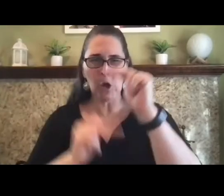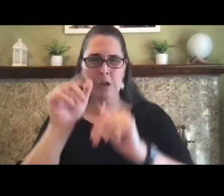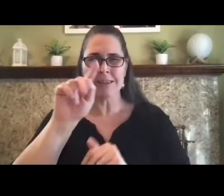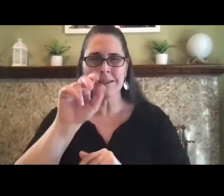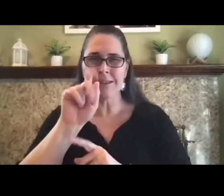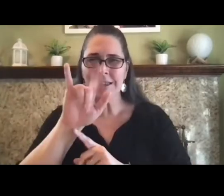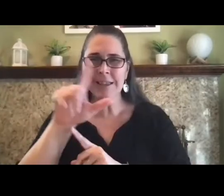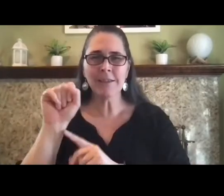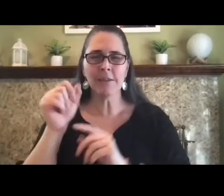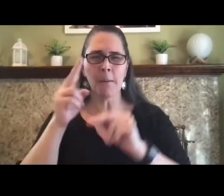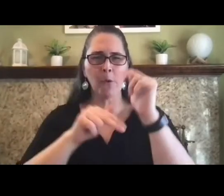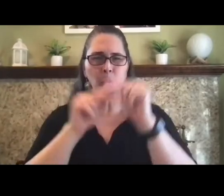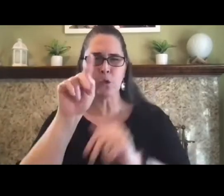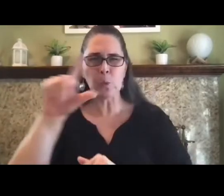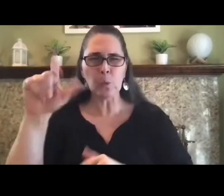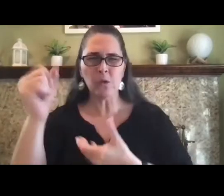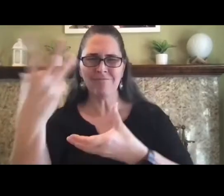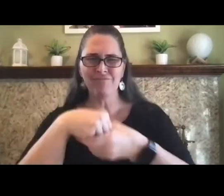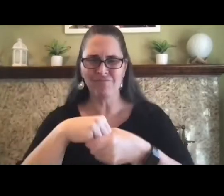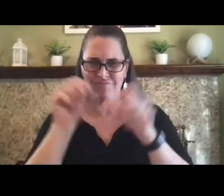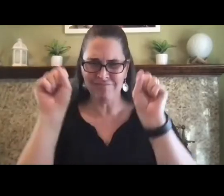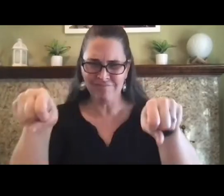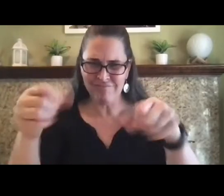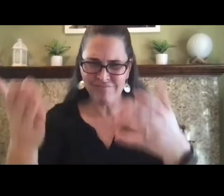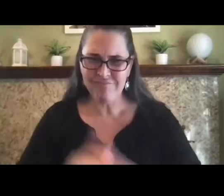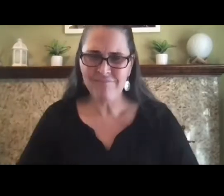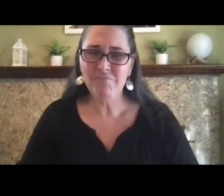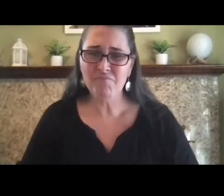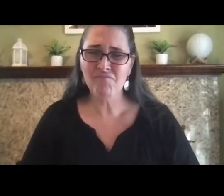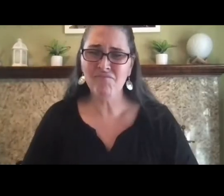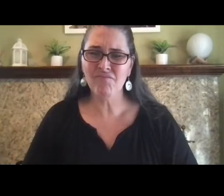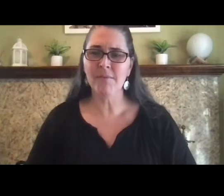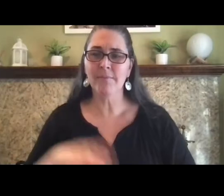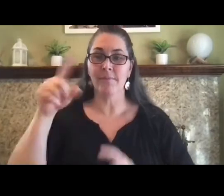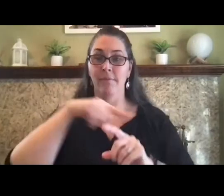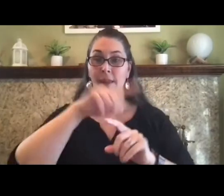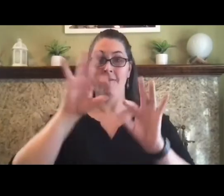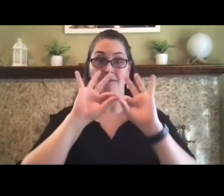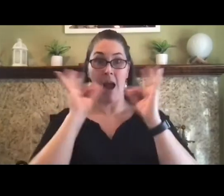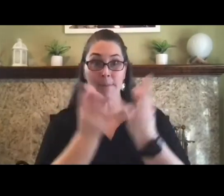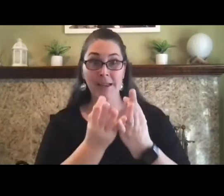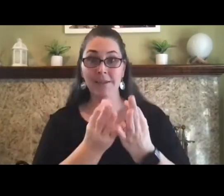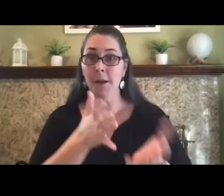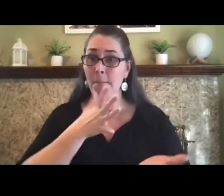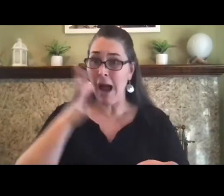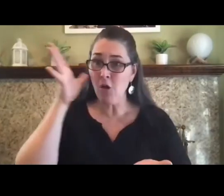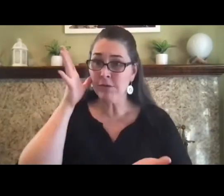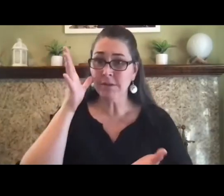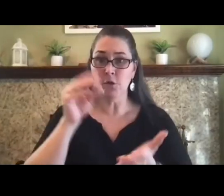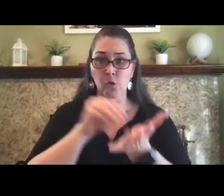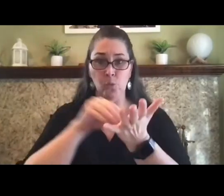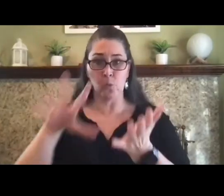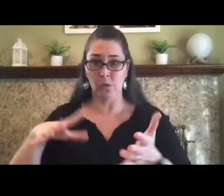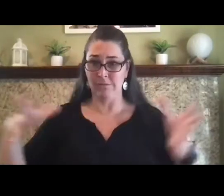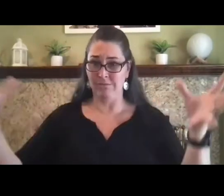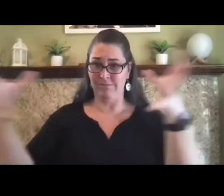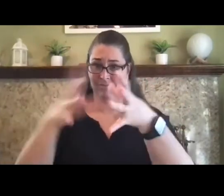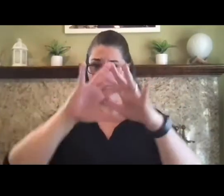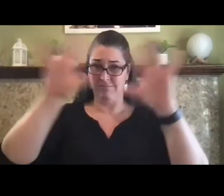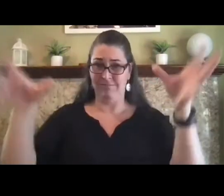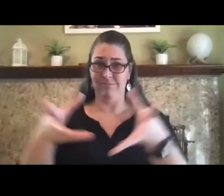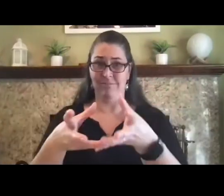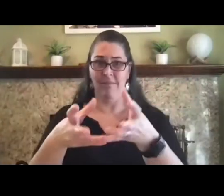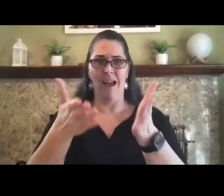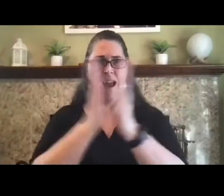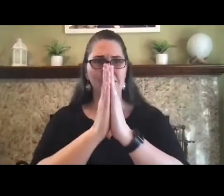for additional supports. They are more than happy to support you and your child with building these skills and tools to use.